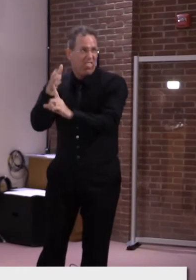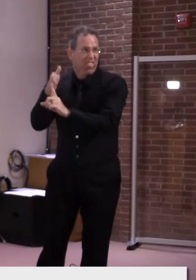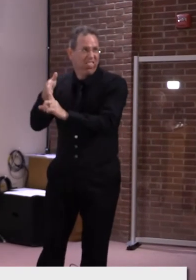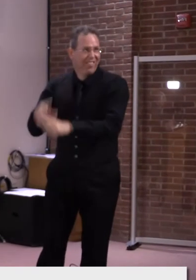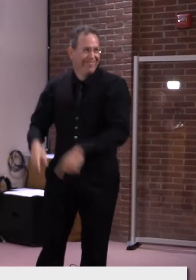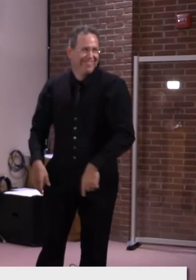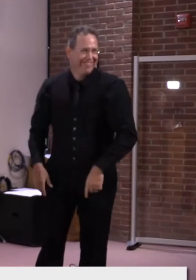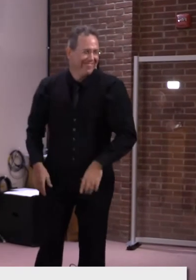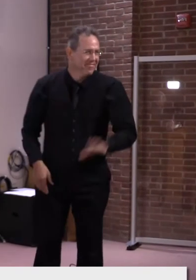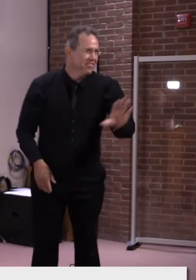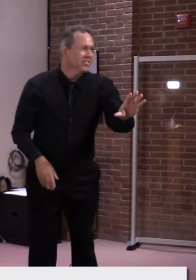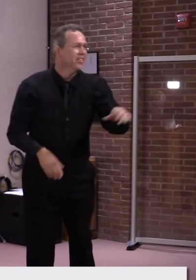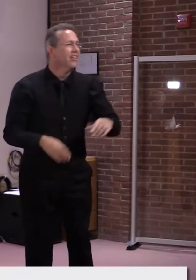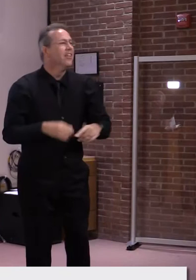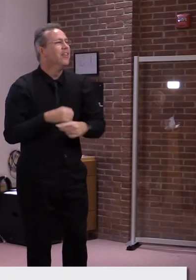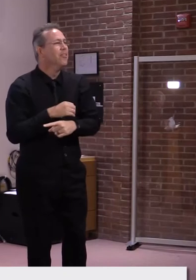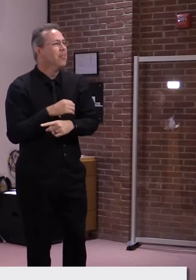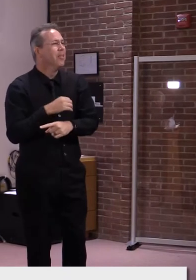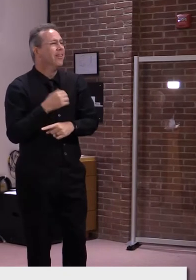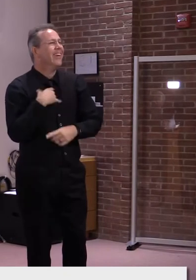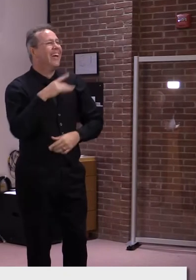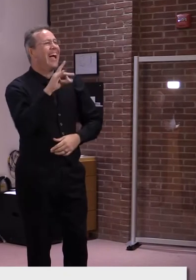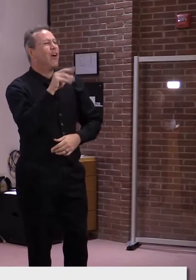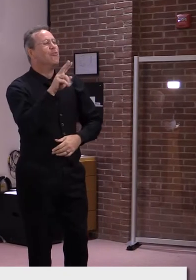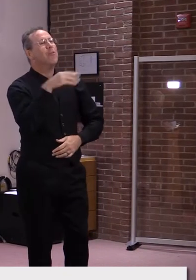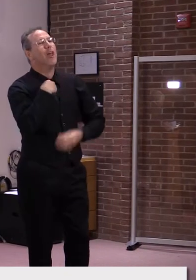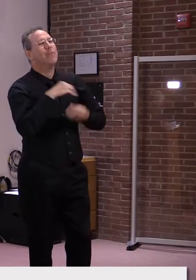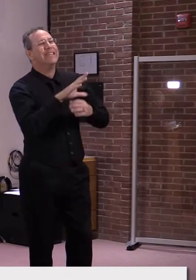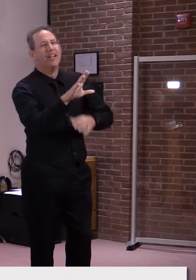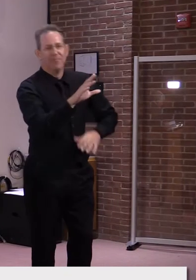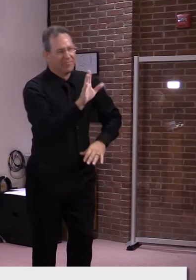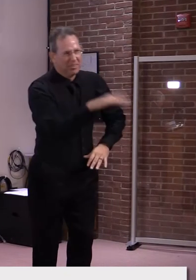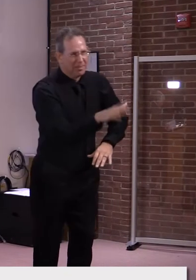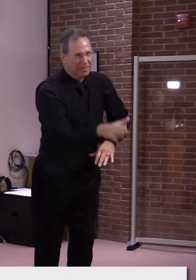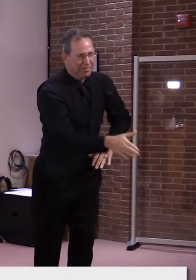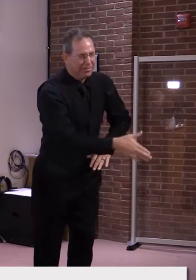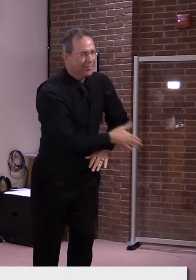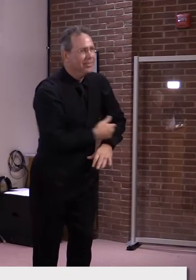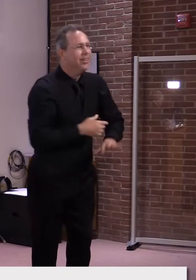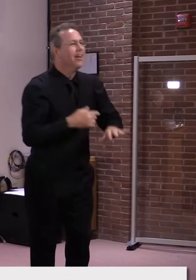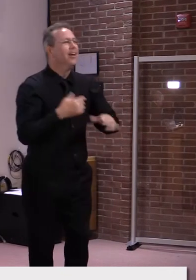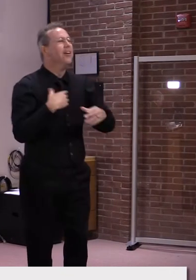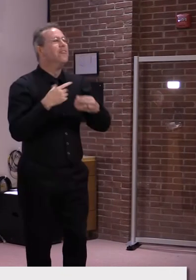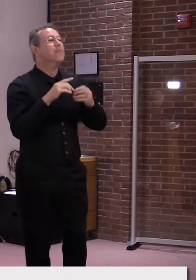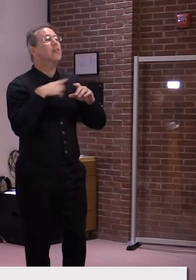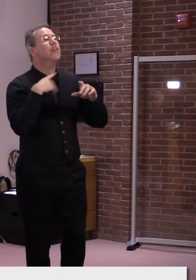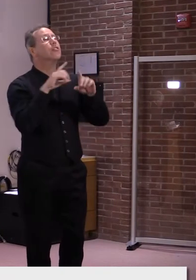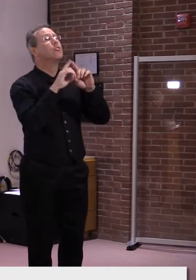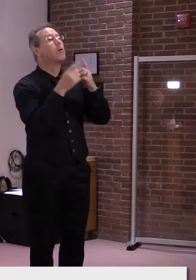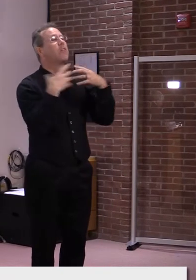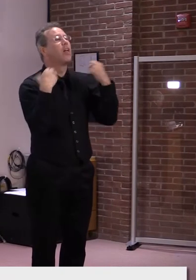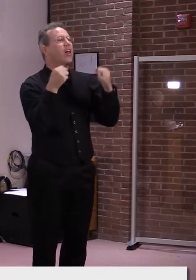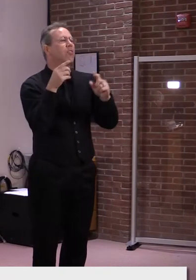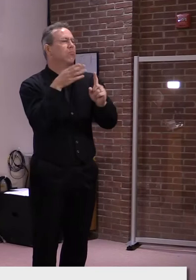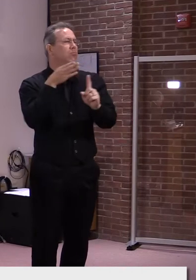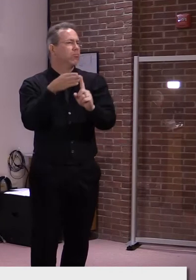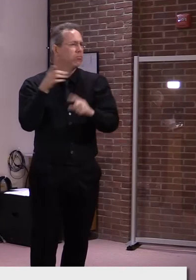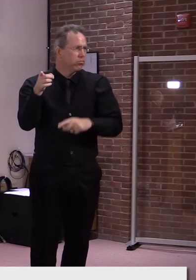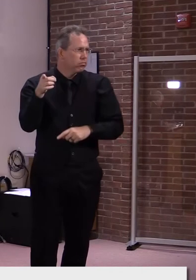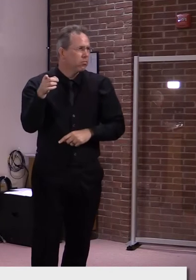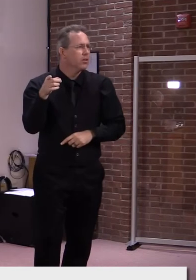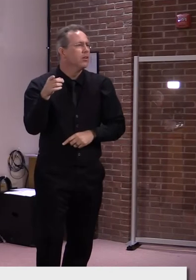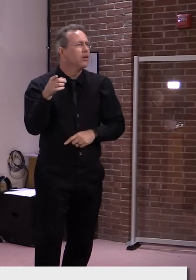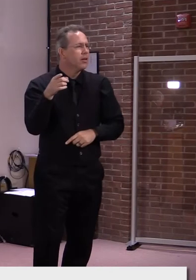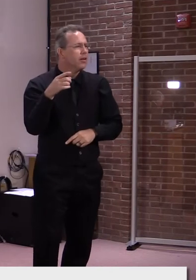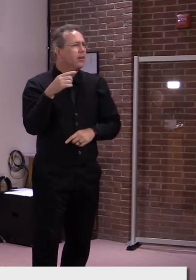I'm just kidding. Reach out to the health department. Lisa, I'm looking for the number right now. It's the number